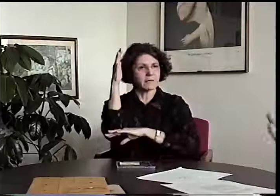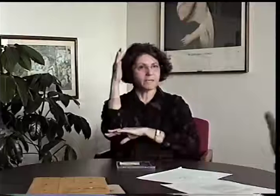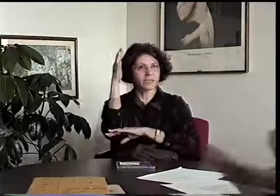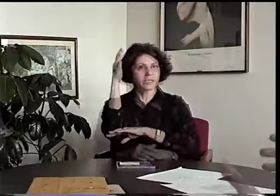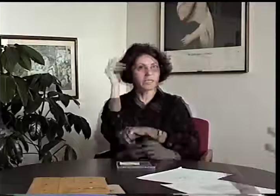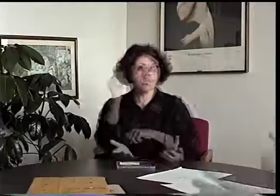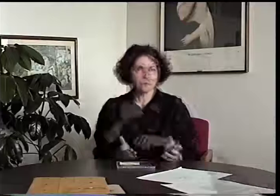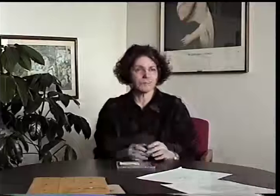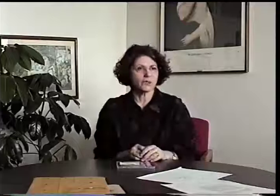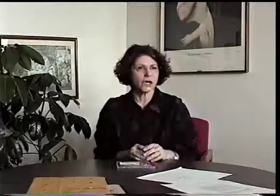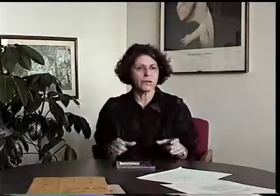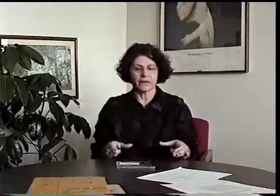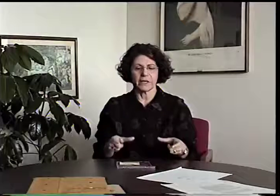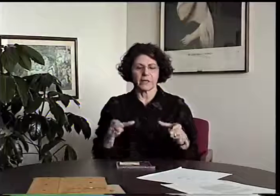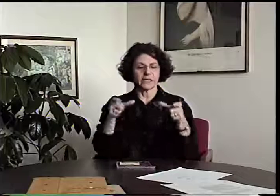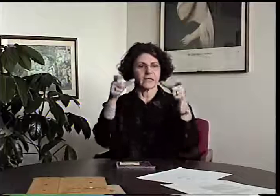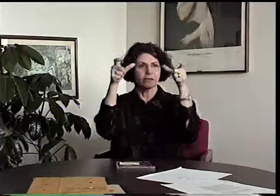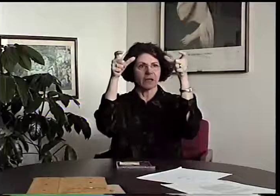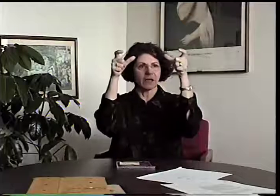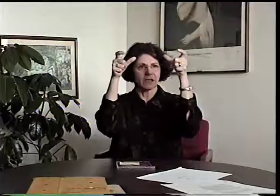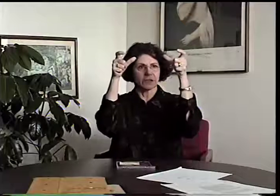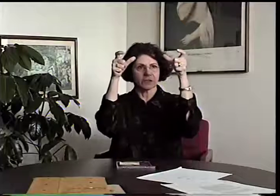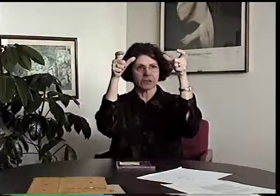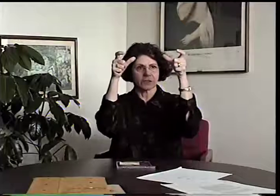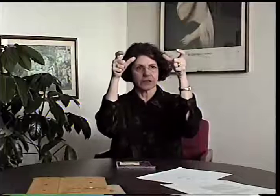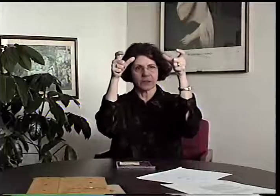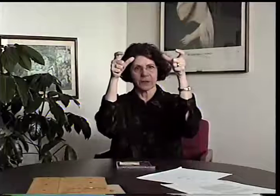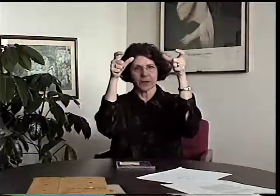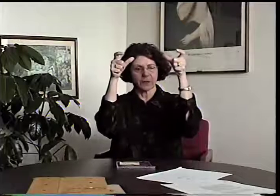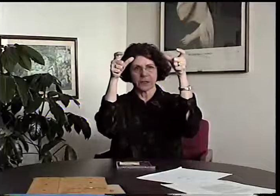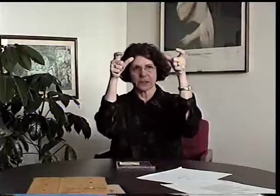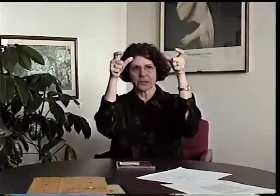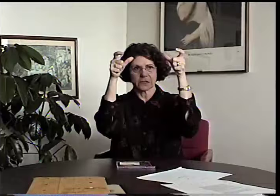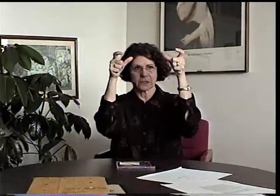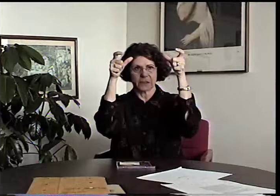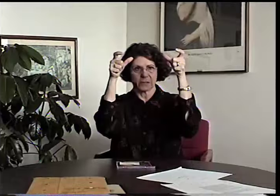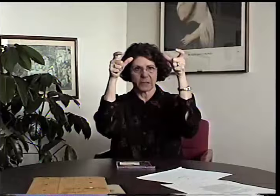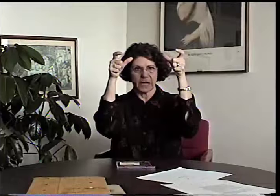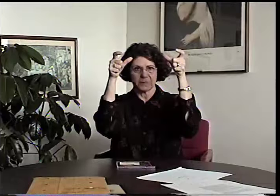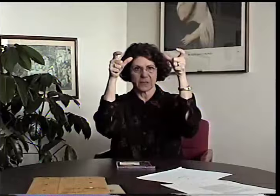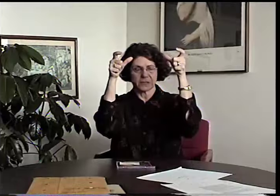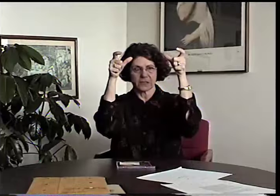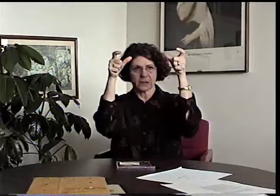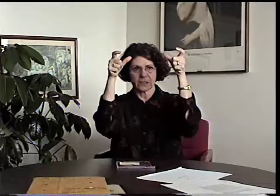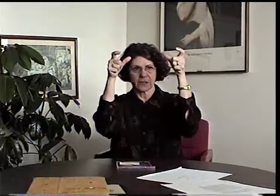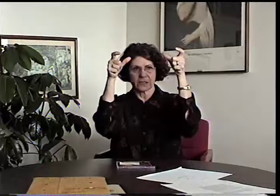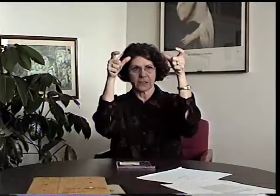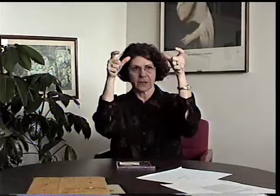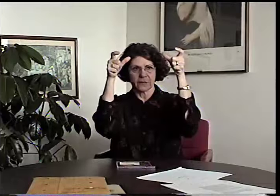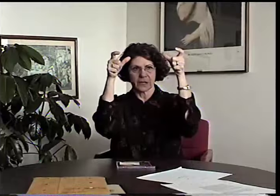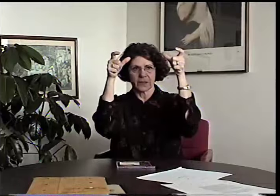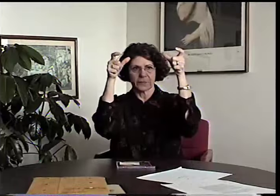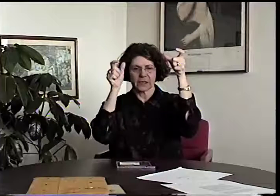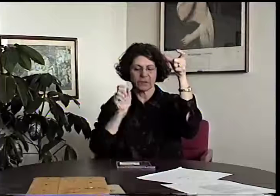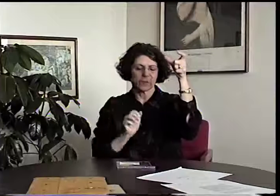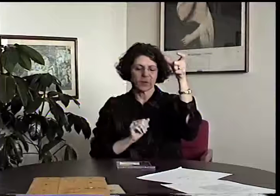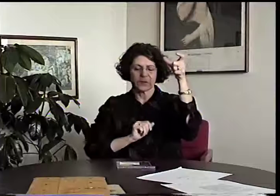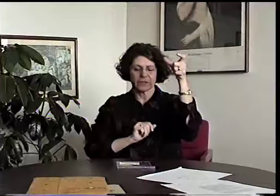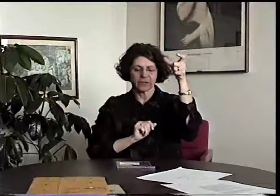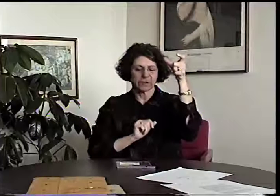for tree. If you don't have any idea what that is, you're going to think maybe it's the pipe that somebody's climbing up, that, what do we have,